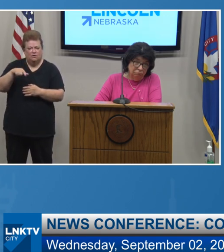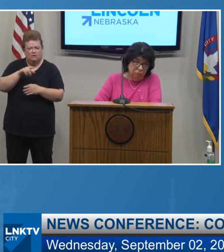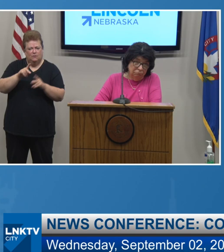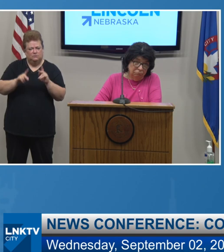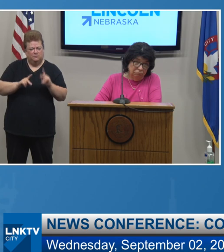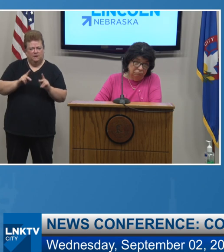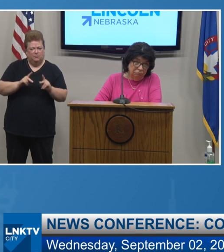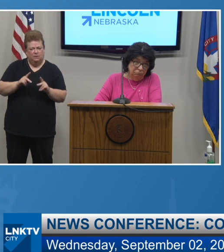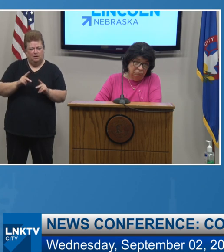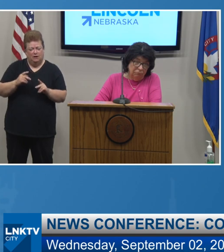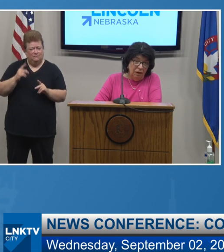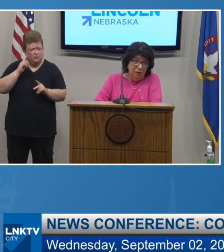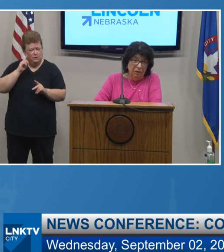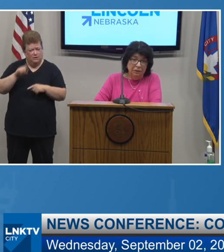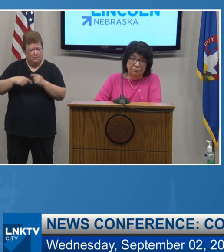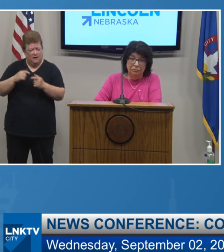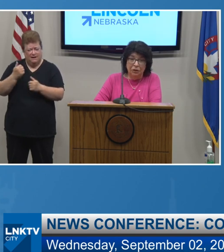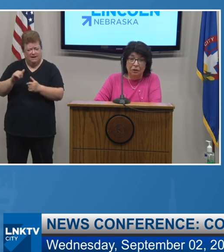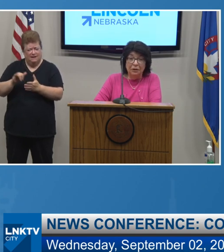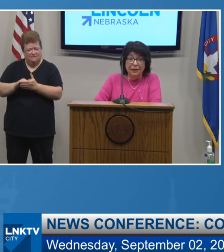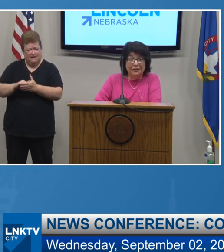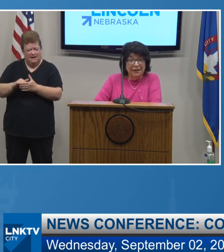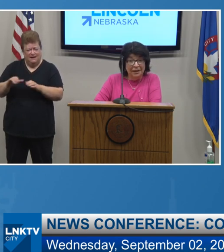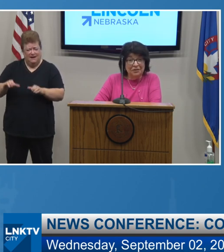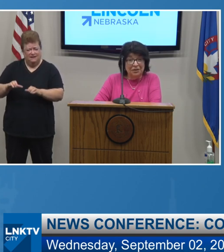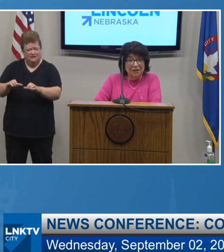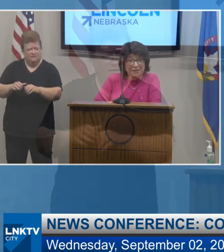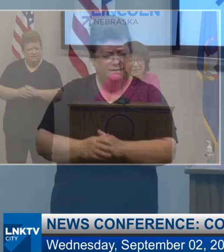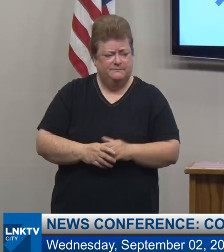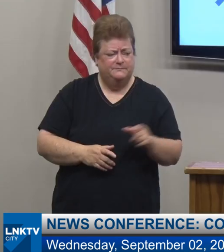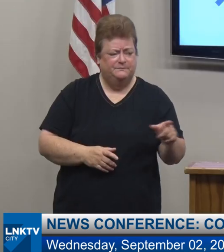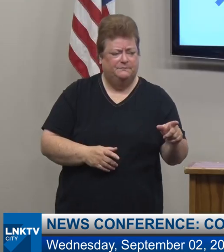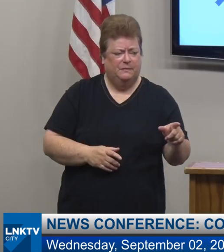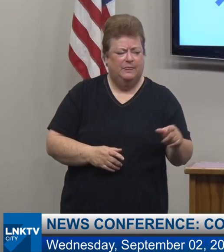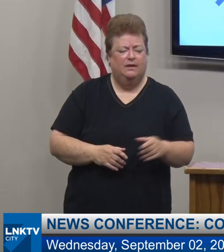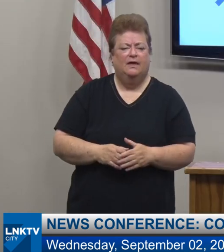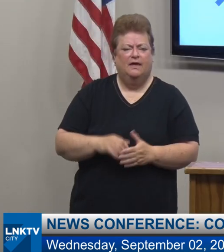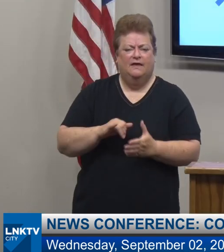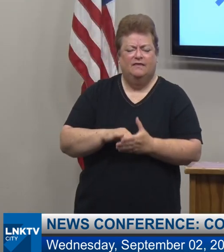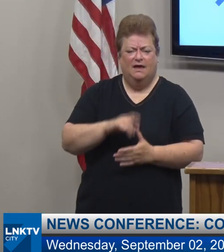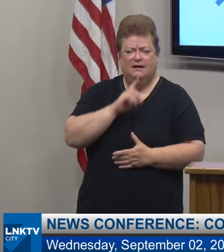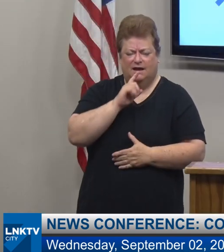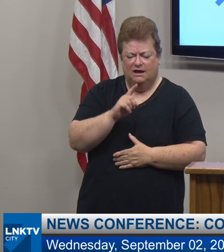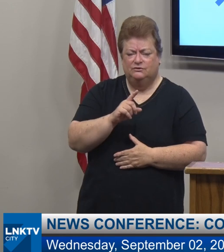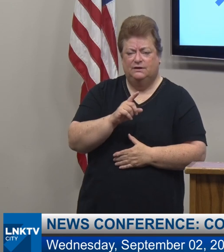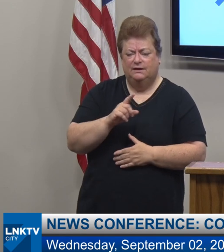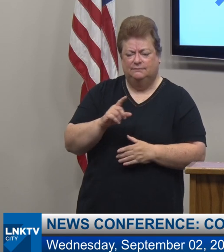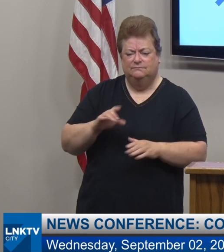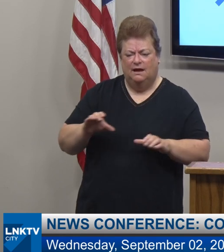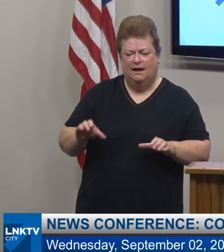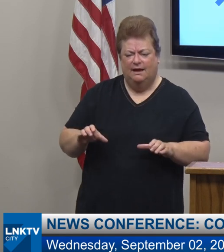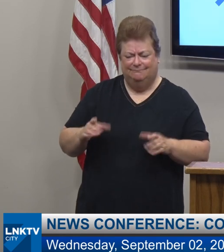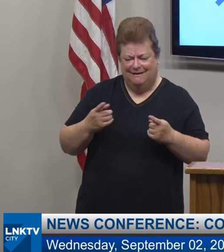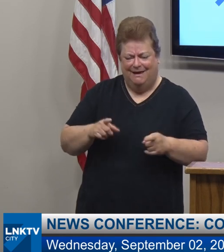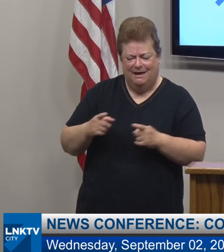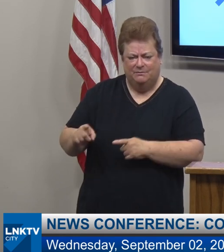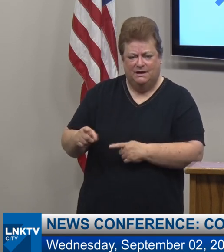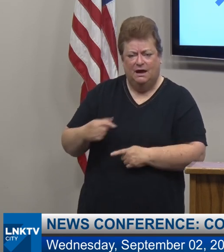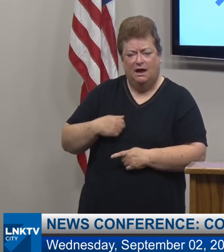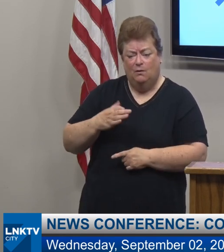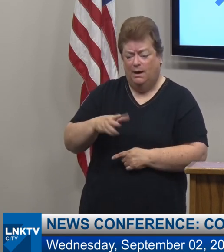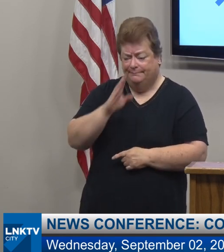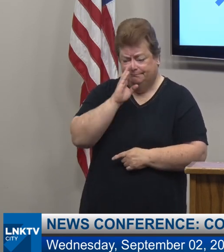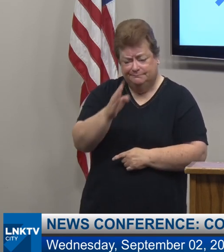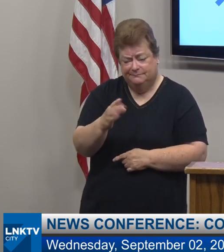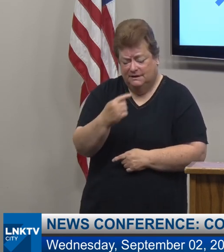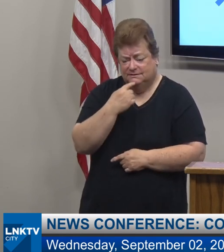kind of activity? You know, Riley, that actually does happen. And what I really want to be forthright in saying